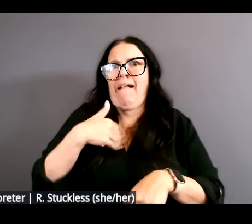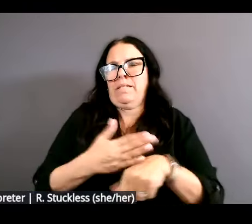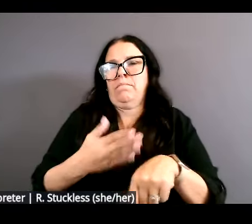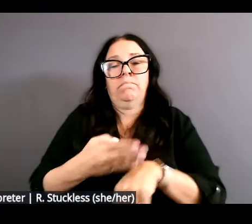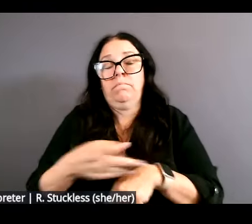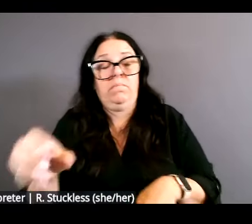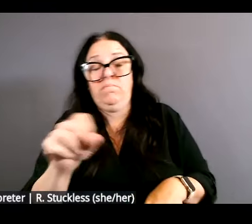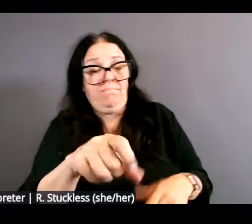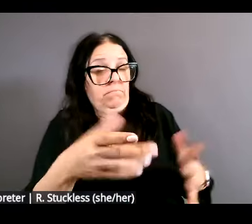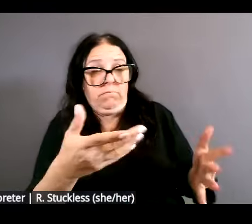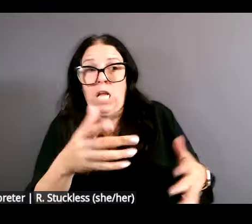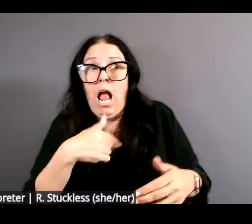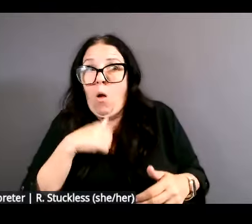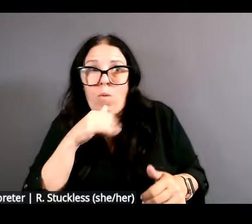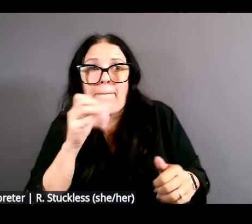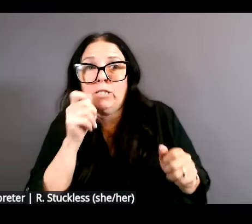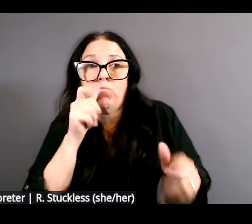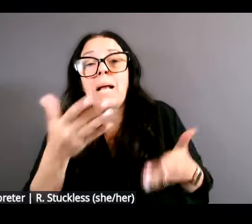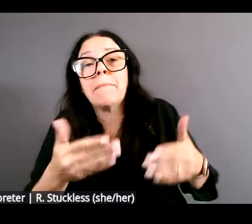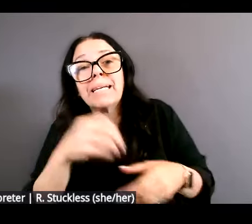different discussion 2 years from now.